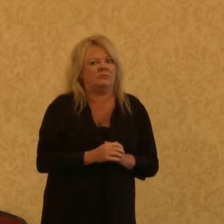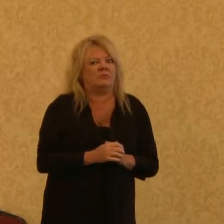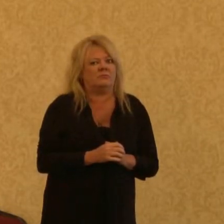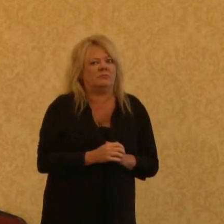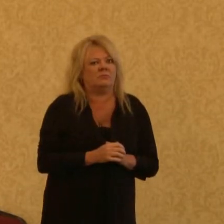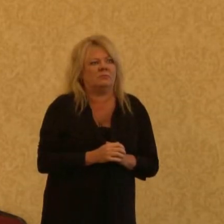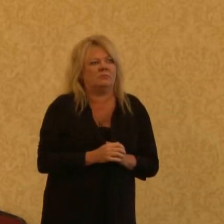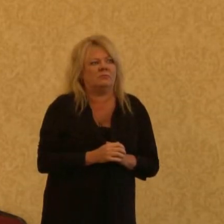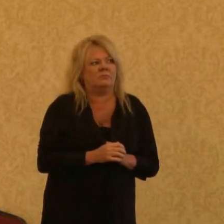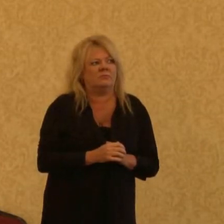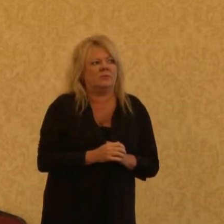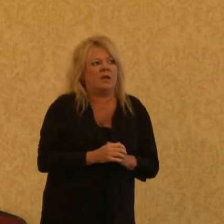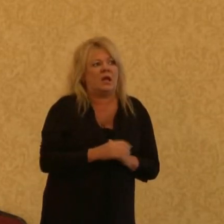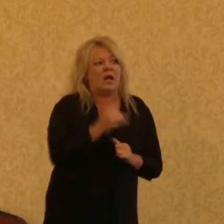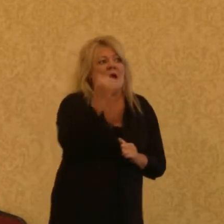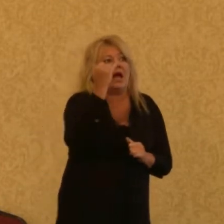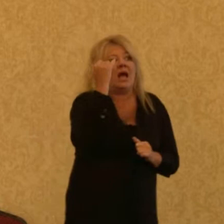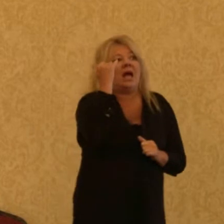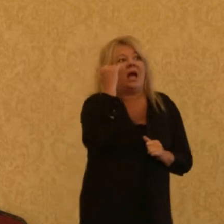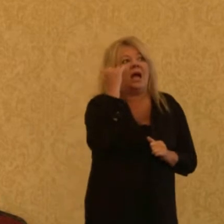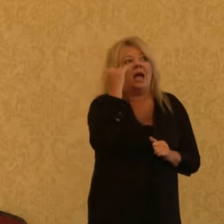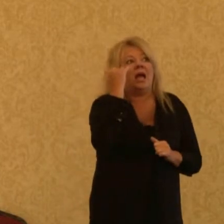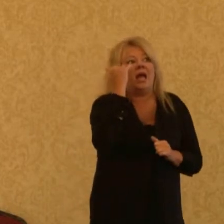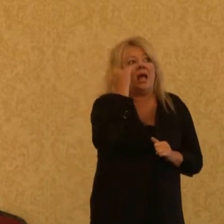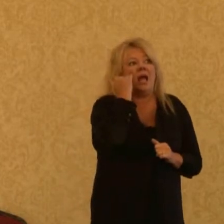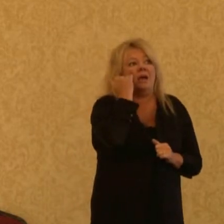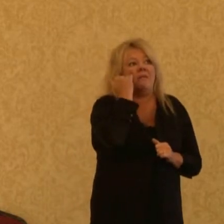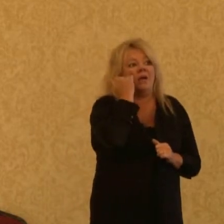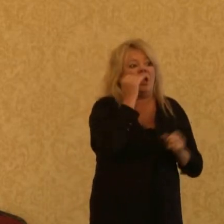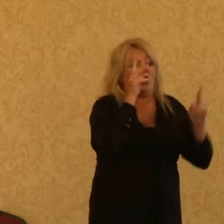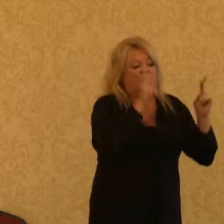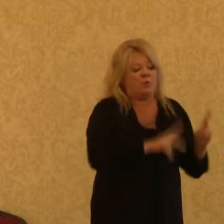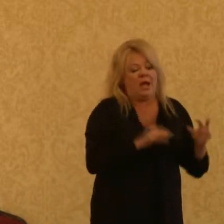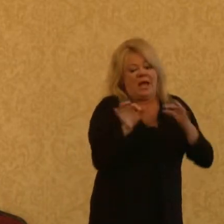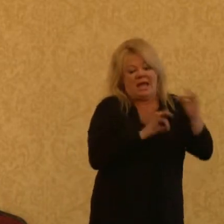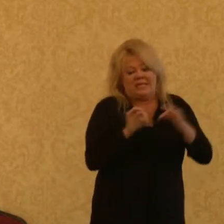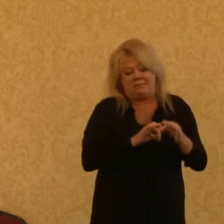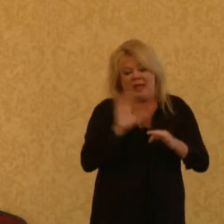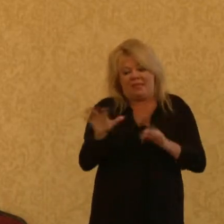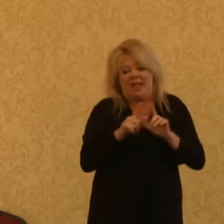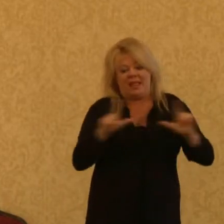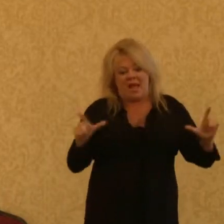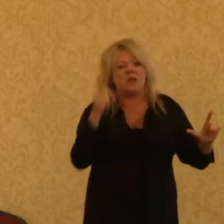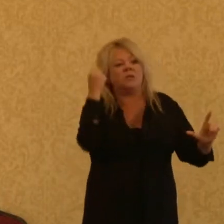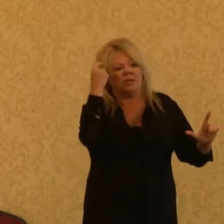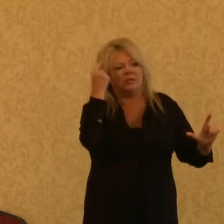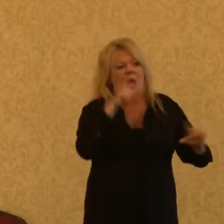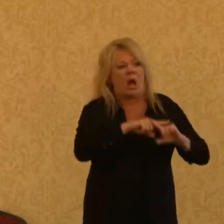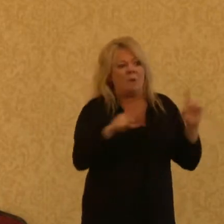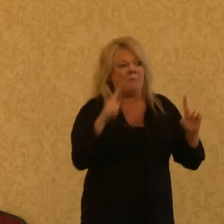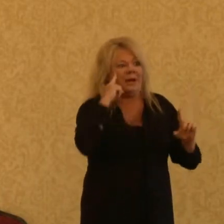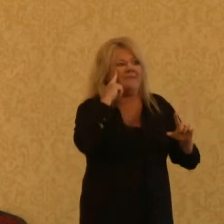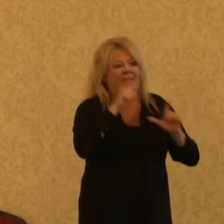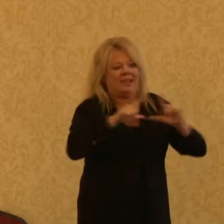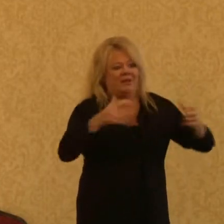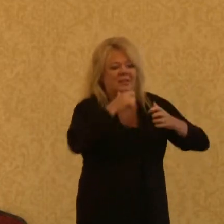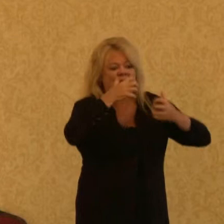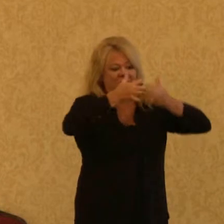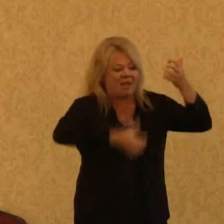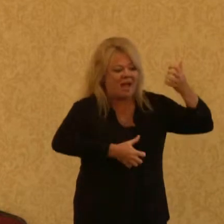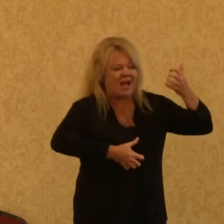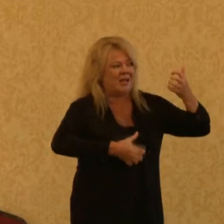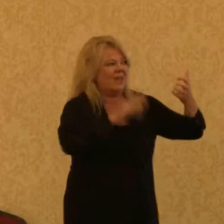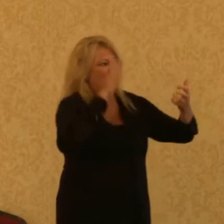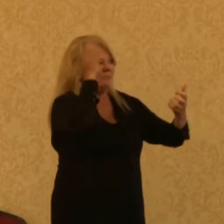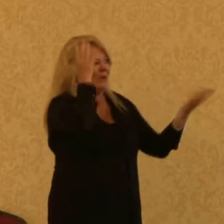Families move, we lose track of them. It takes a while for another agency to identify this child and